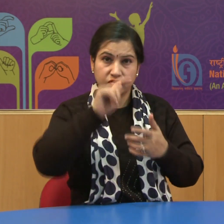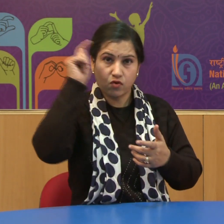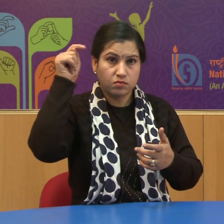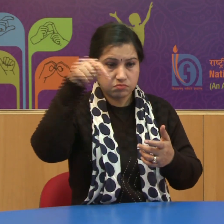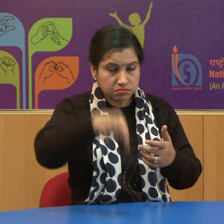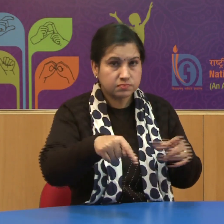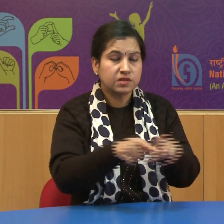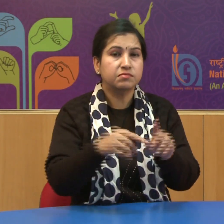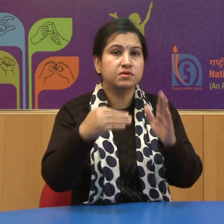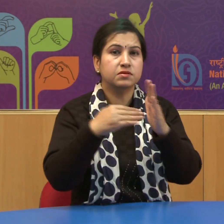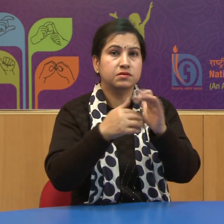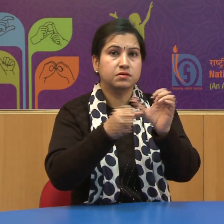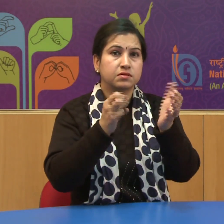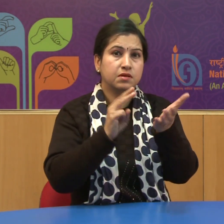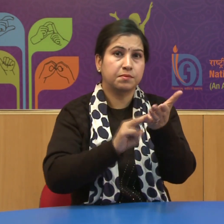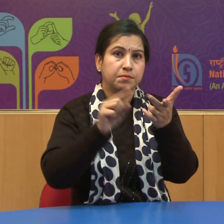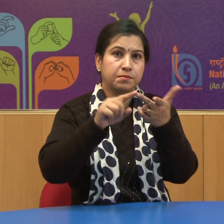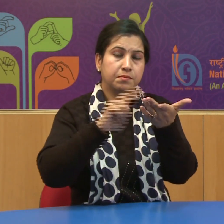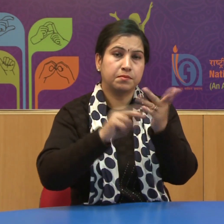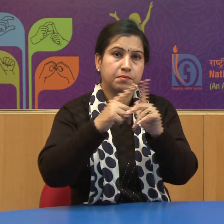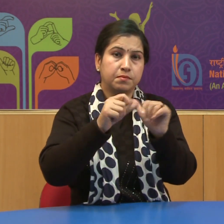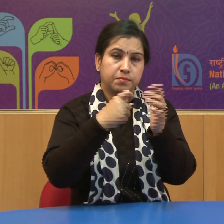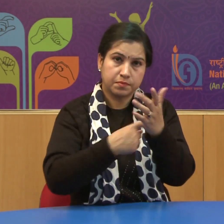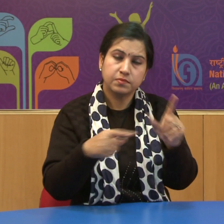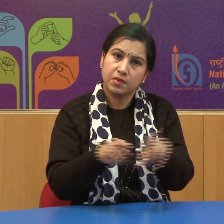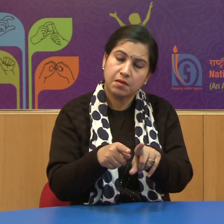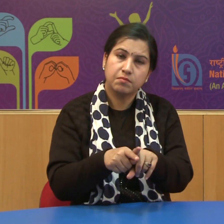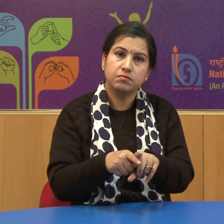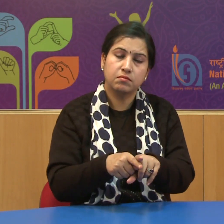and also by the moneylenders.